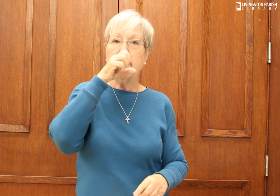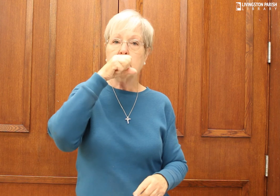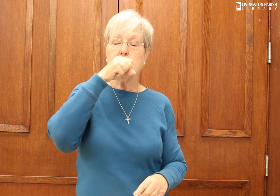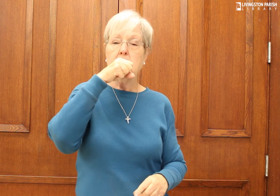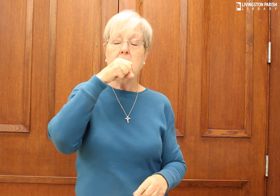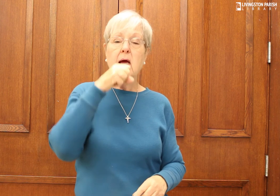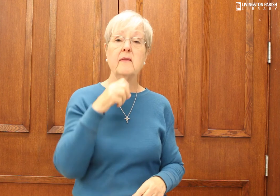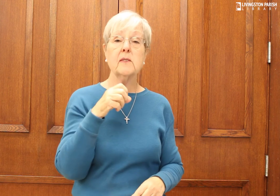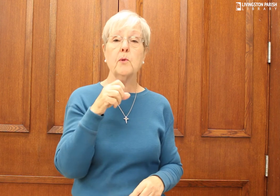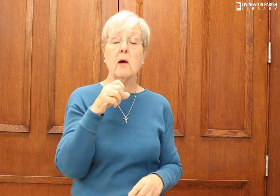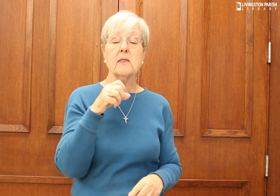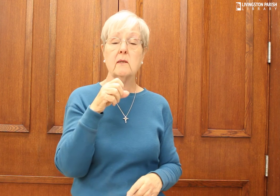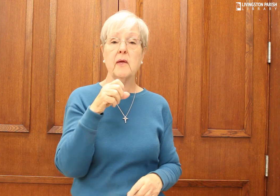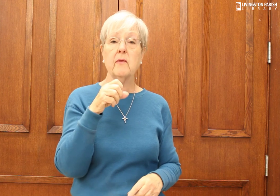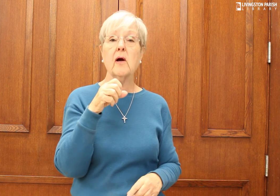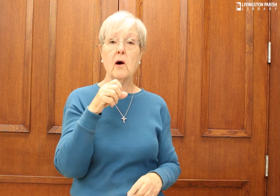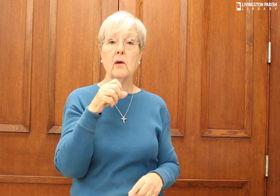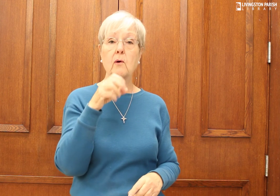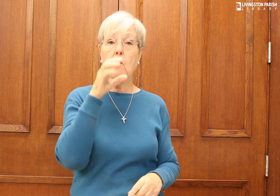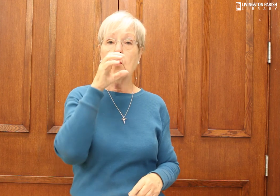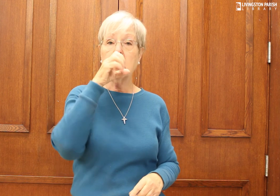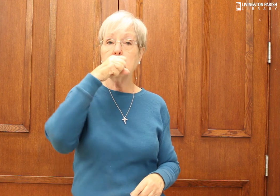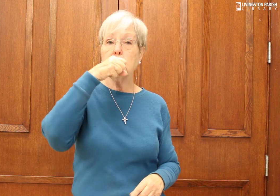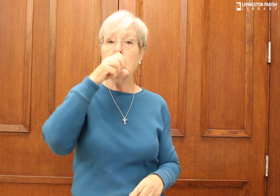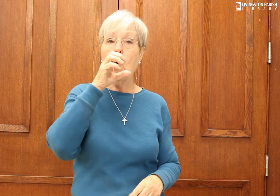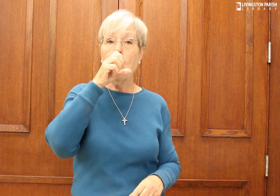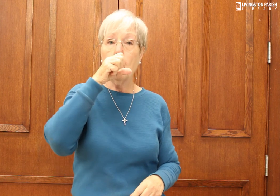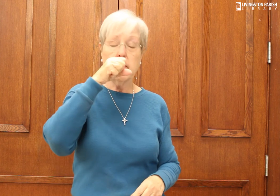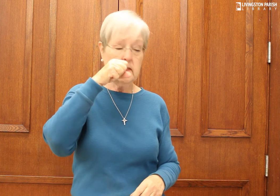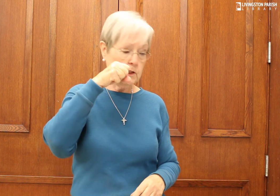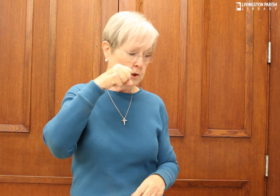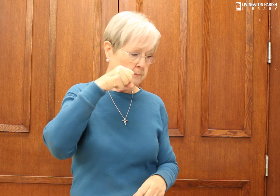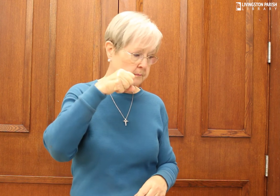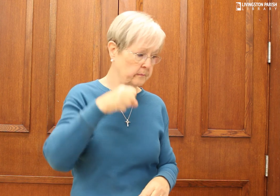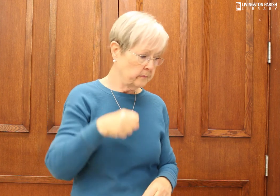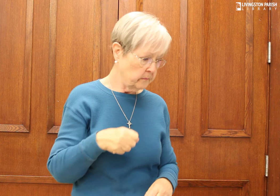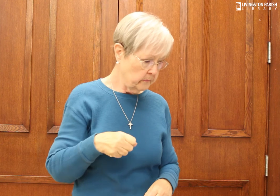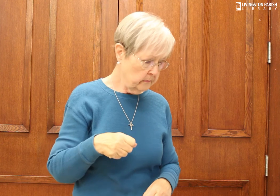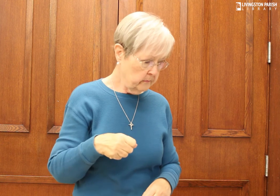Orange. And this will also be the color orange. Orange.